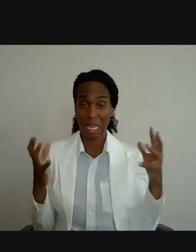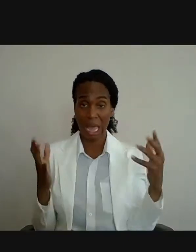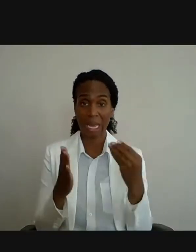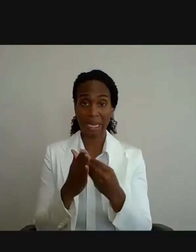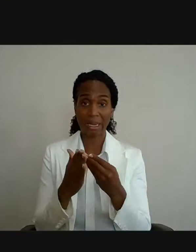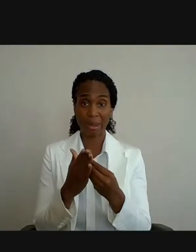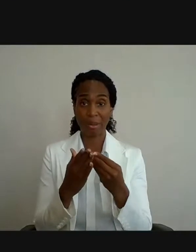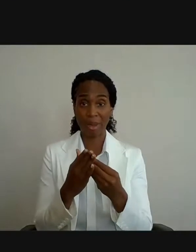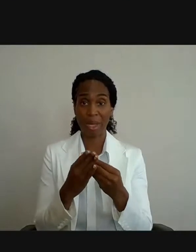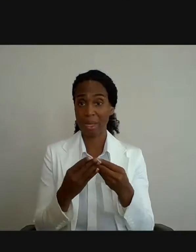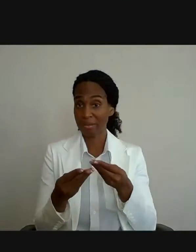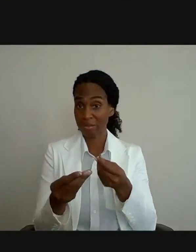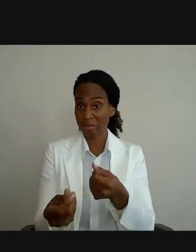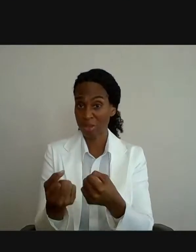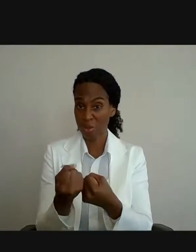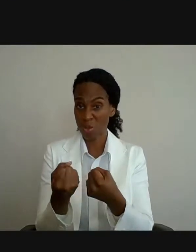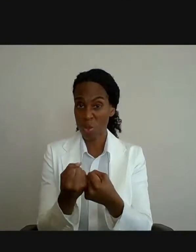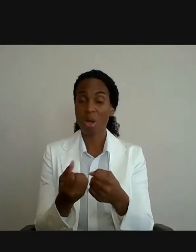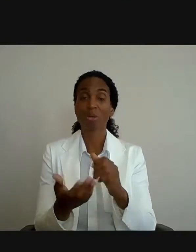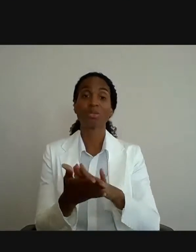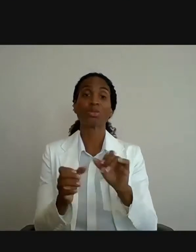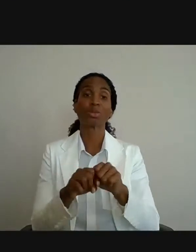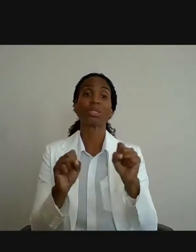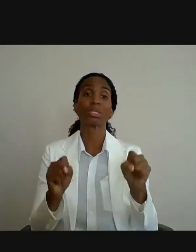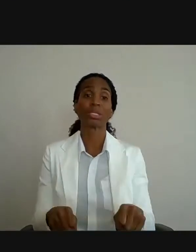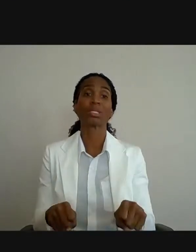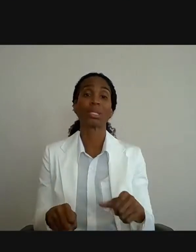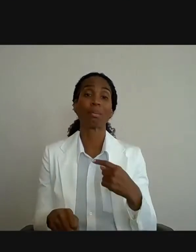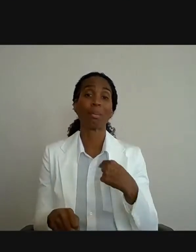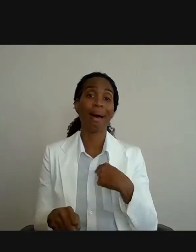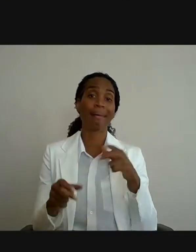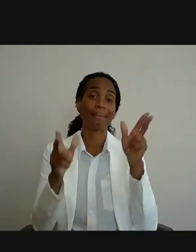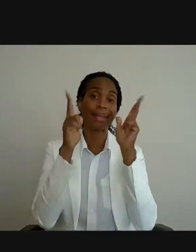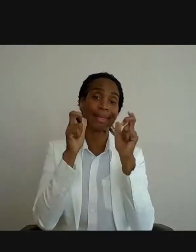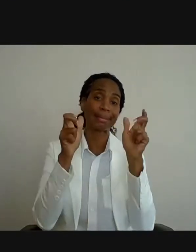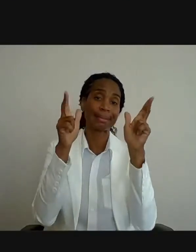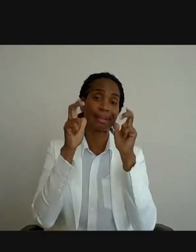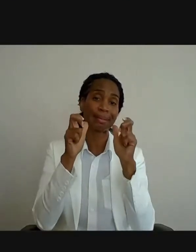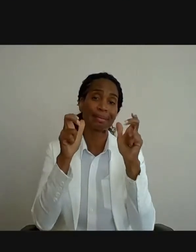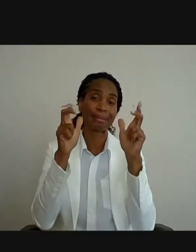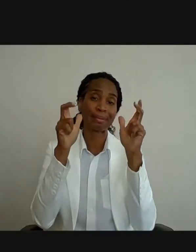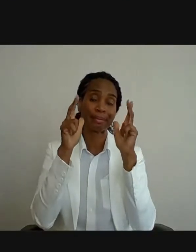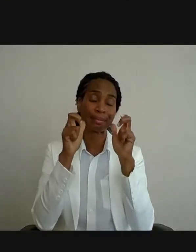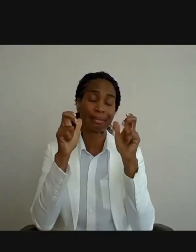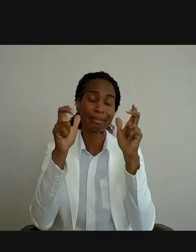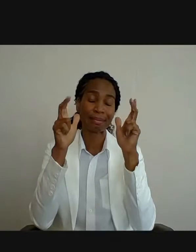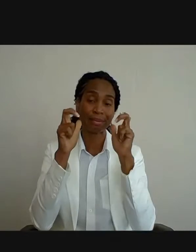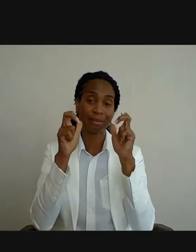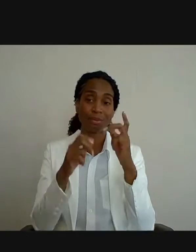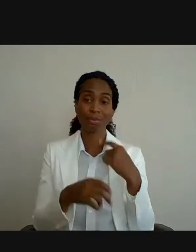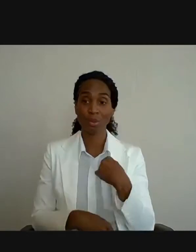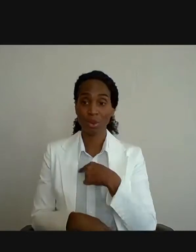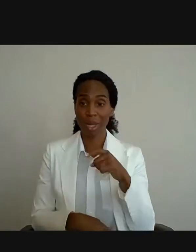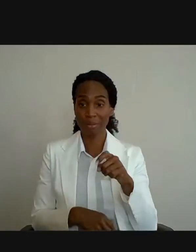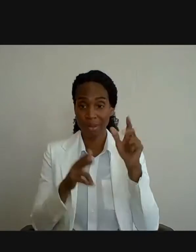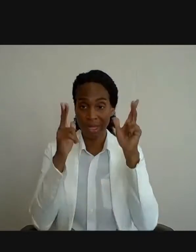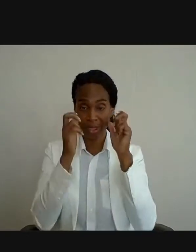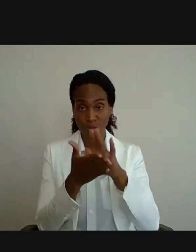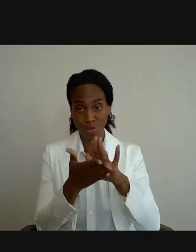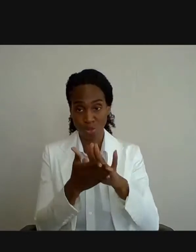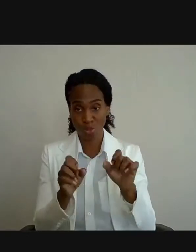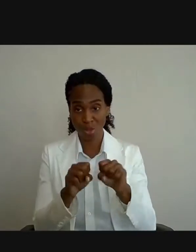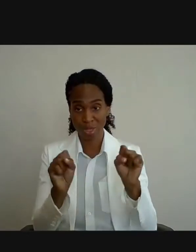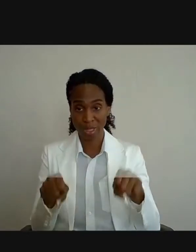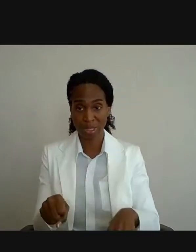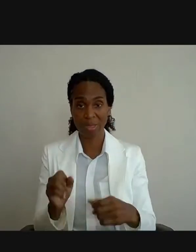related to the school systems. And I've had to listen too. We have to listen to the school systems, I'll